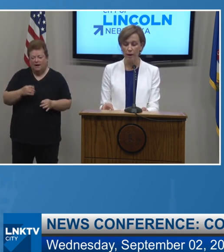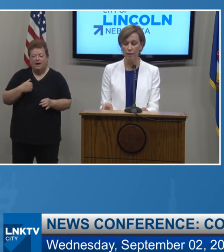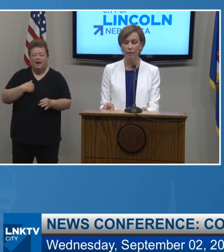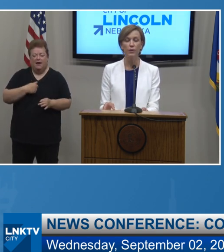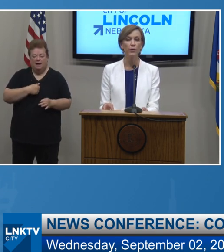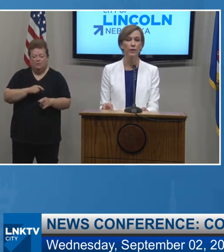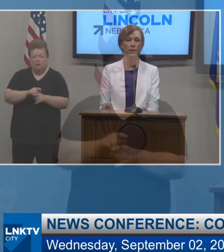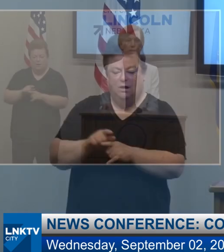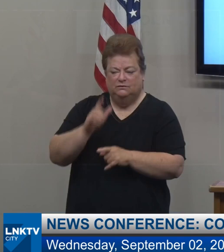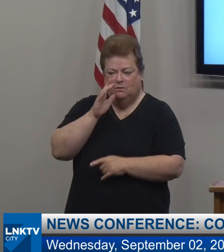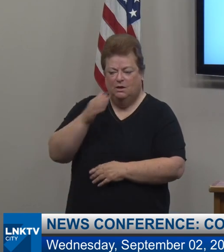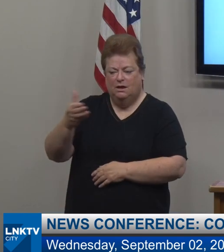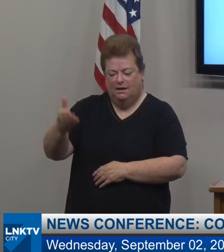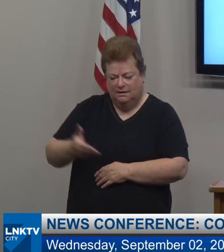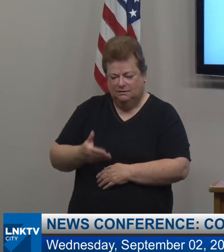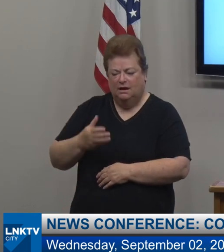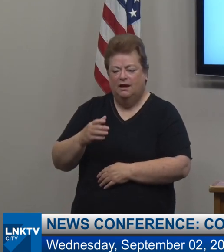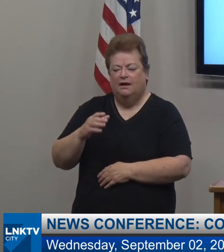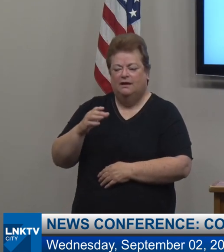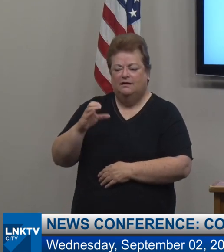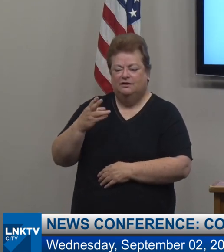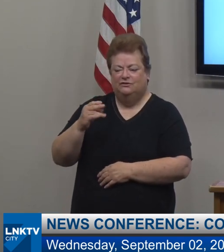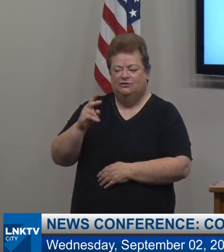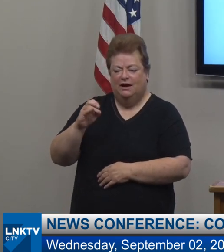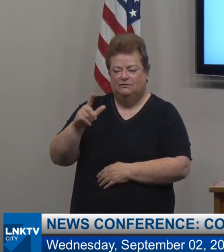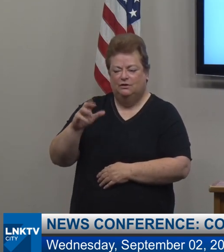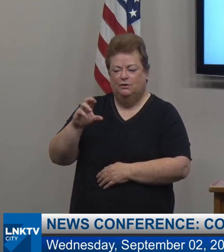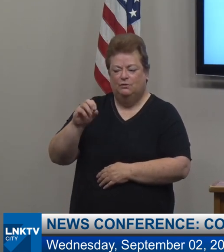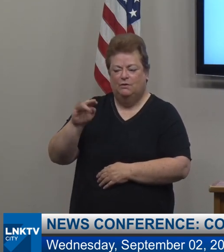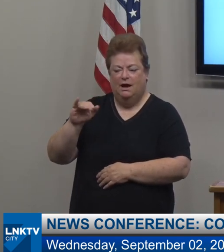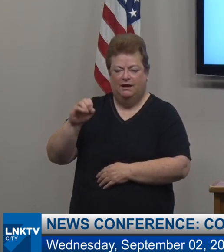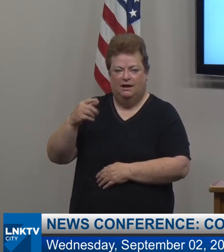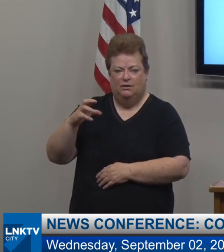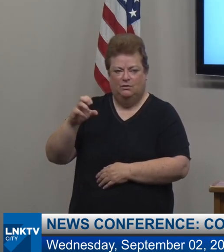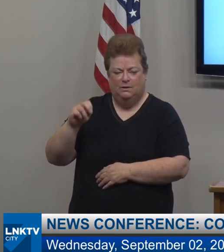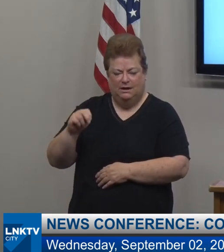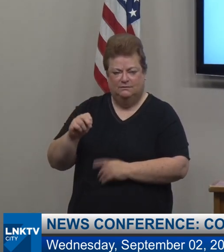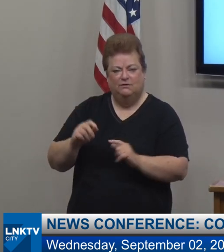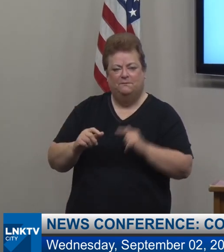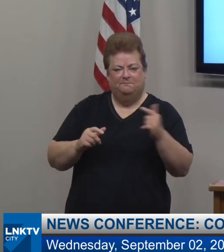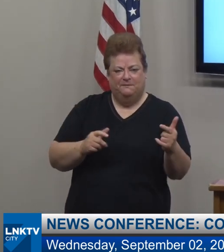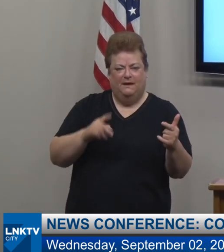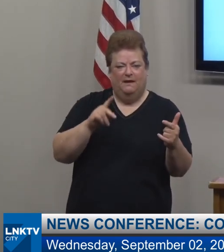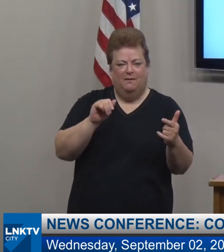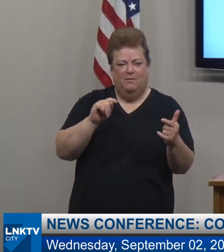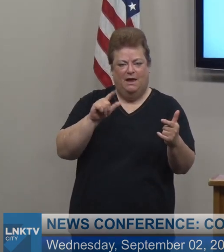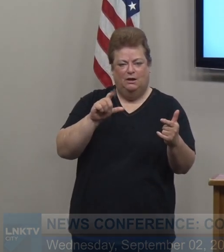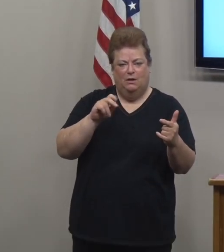welcome back UNL Chancellor Ronnie Green. Over to you, Director Lopez.